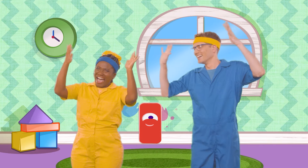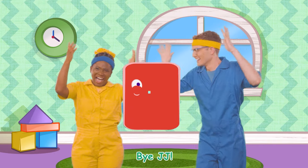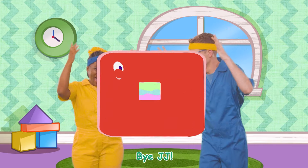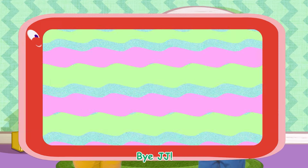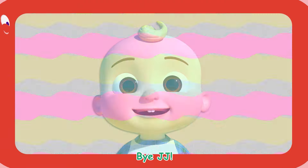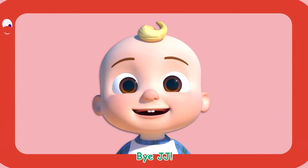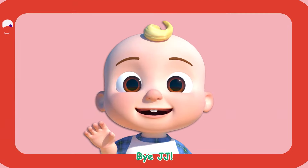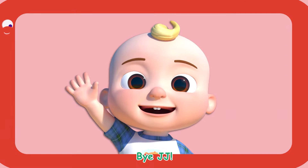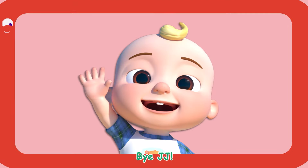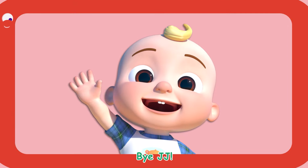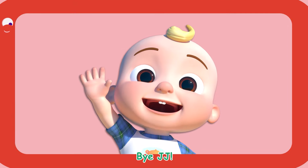Bye, JJ!